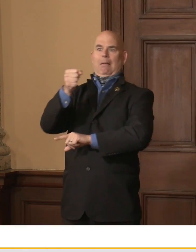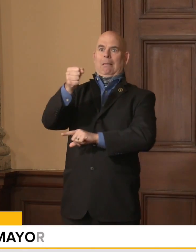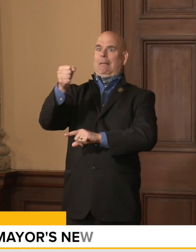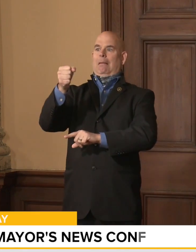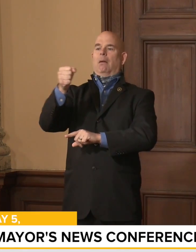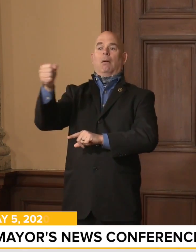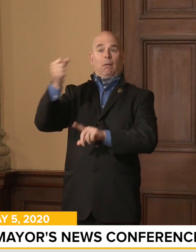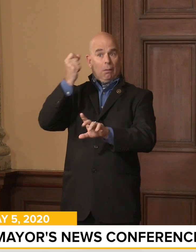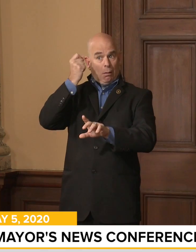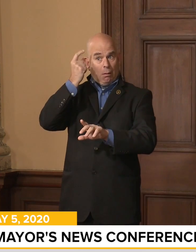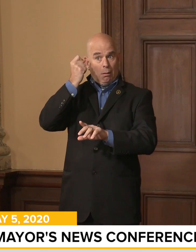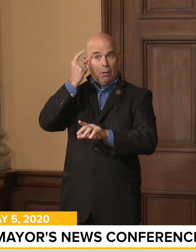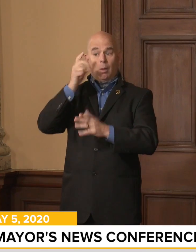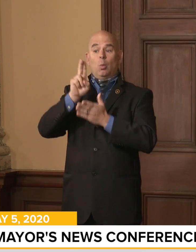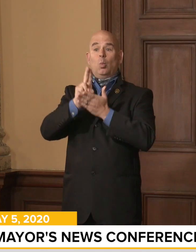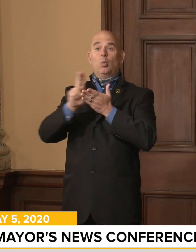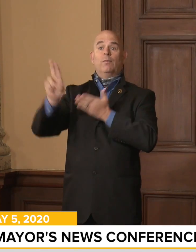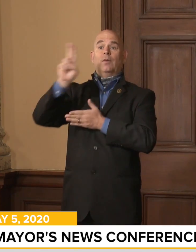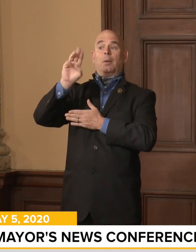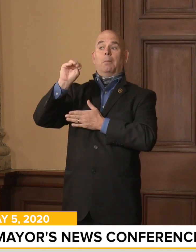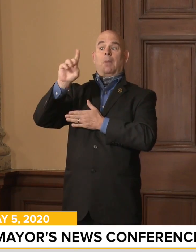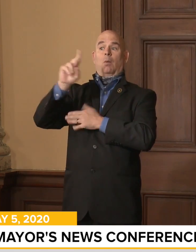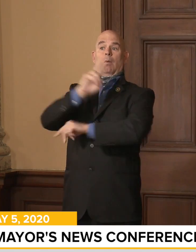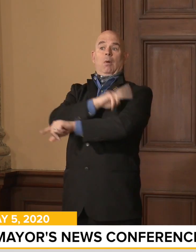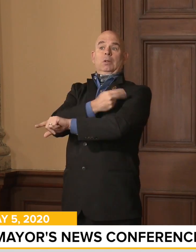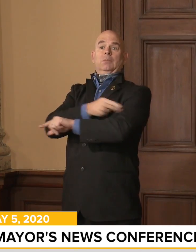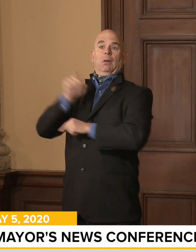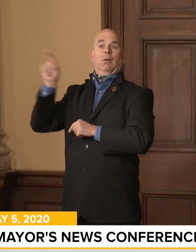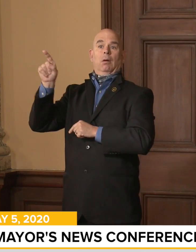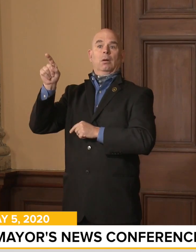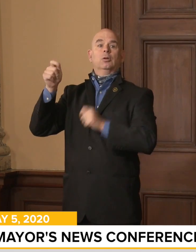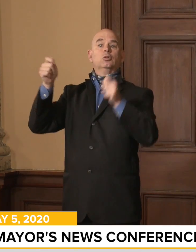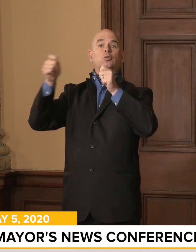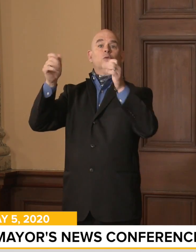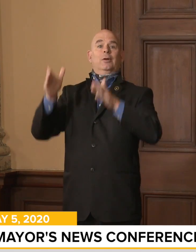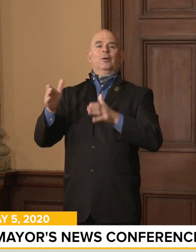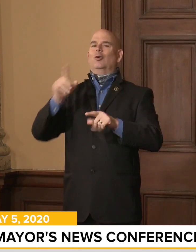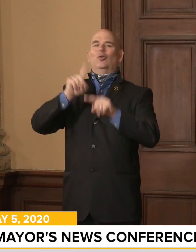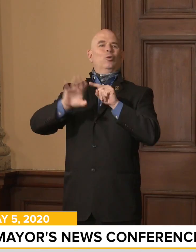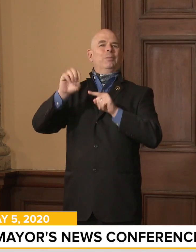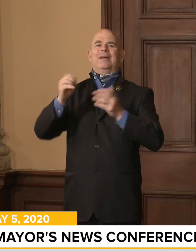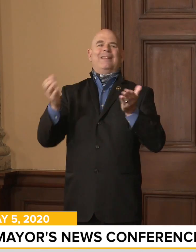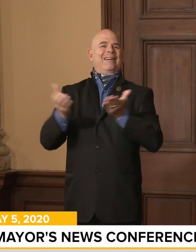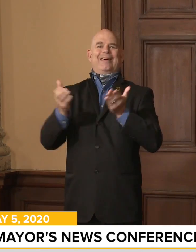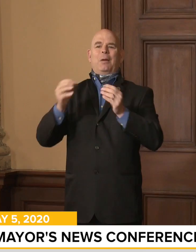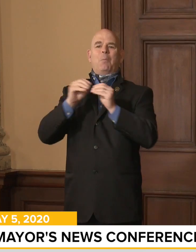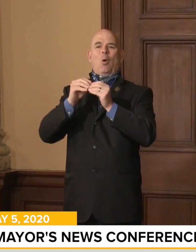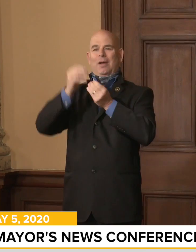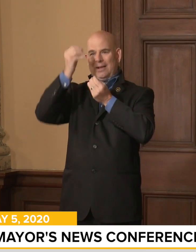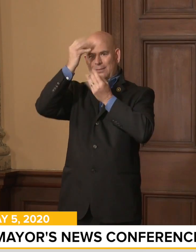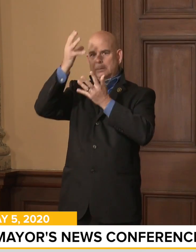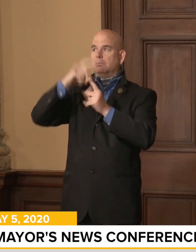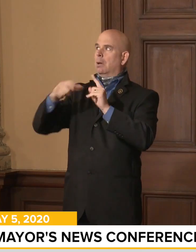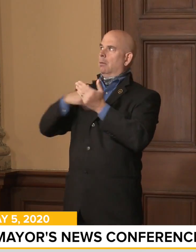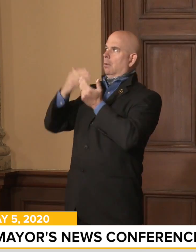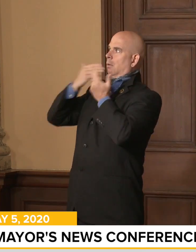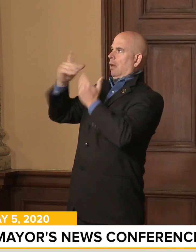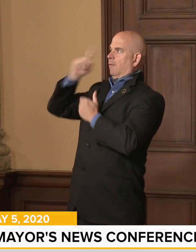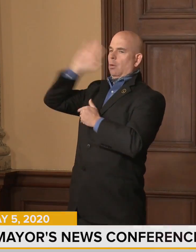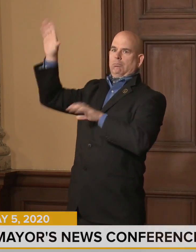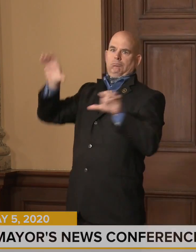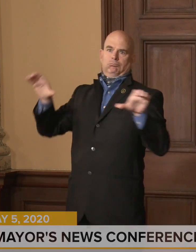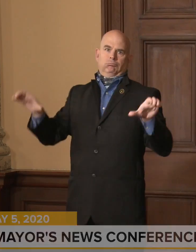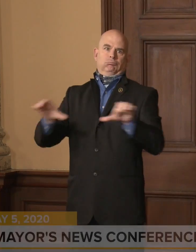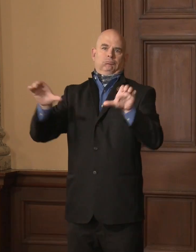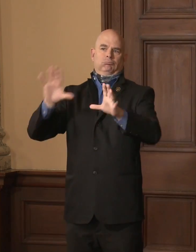us today, but I want to sincerely thank the University of Maryland Medical System for their partnership in this venture. I also want to